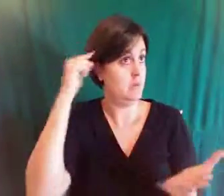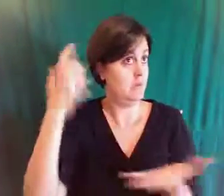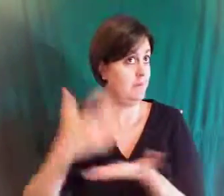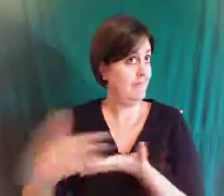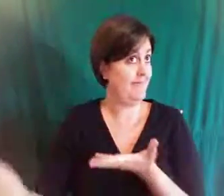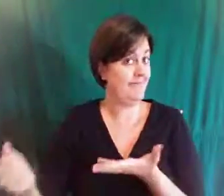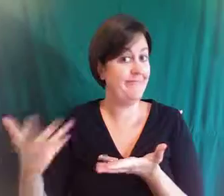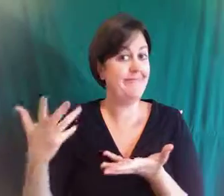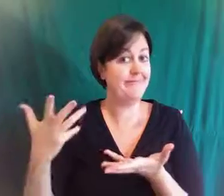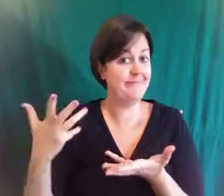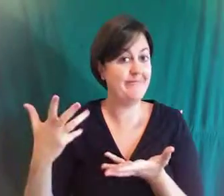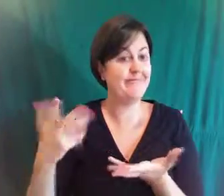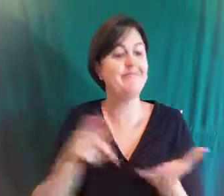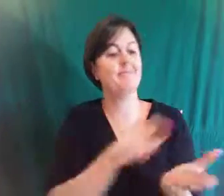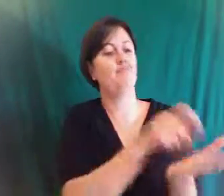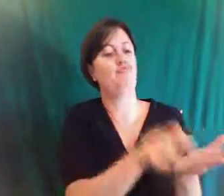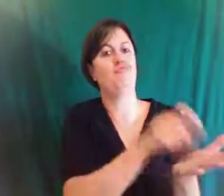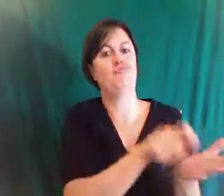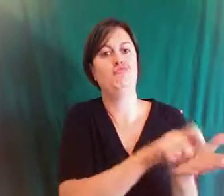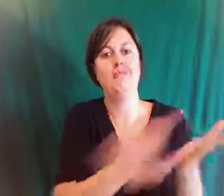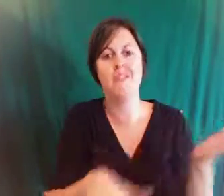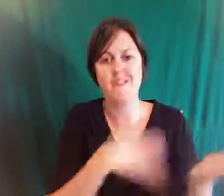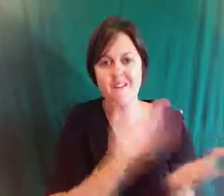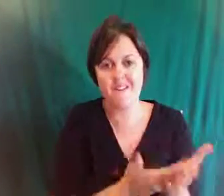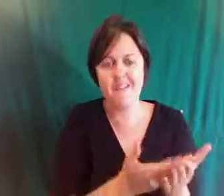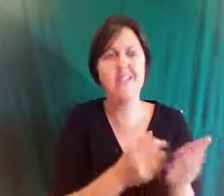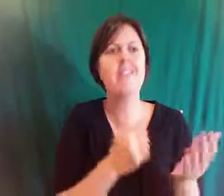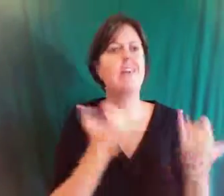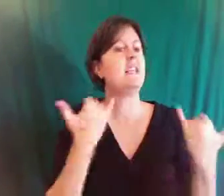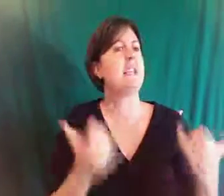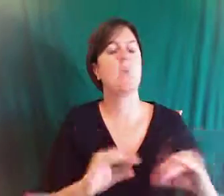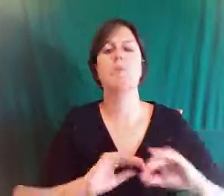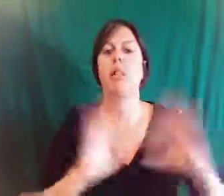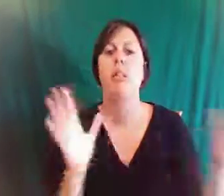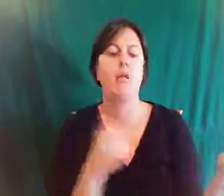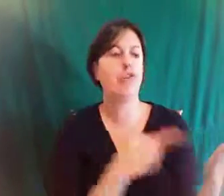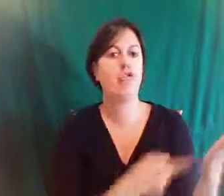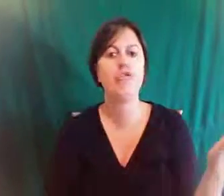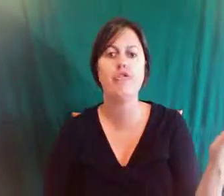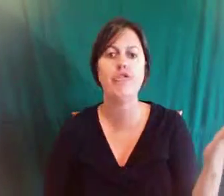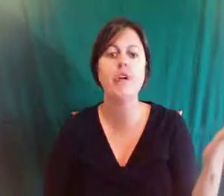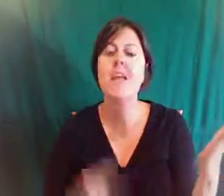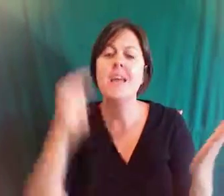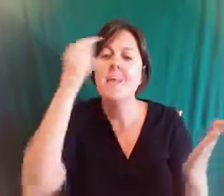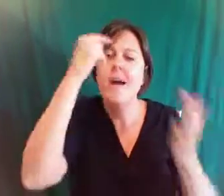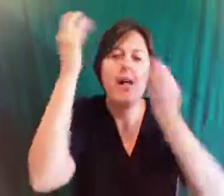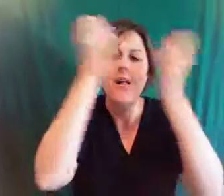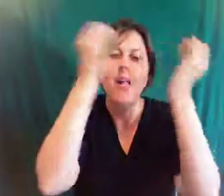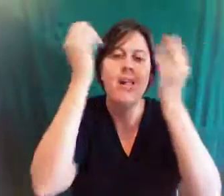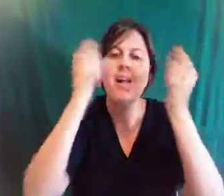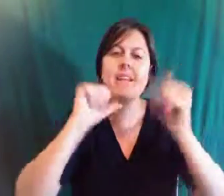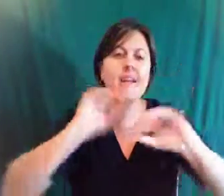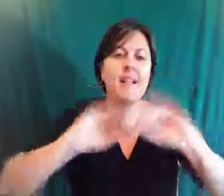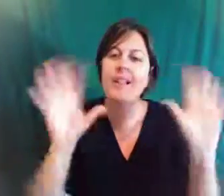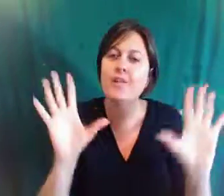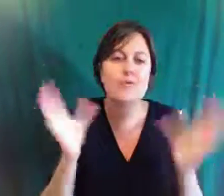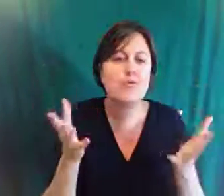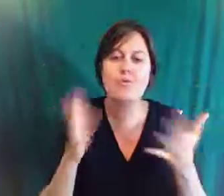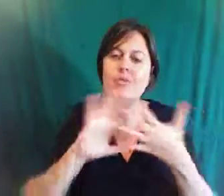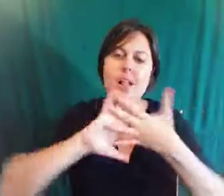then and then it was very clear whereas in my head it was very jumbled then i started talking to people i'm thinking